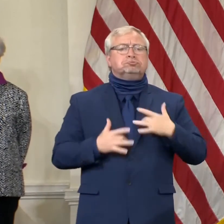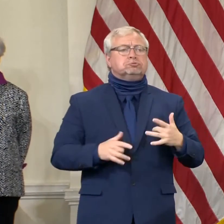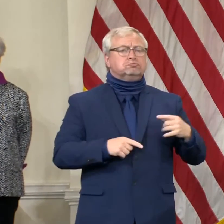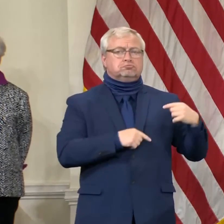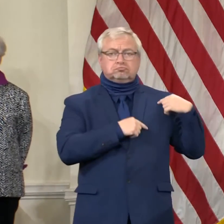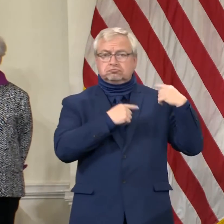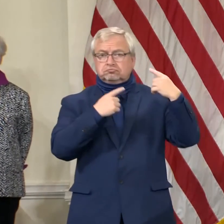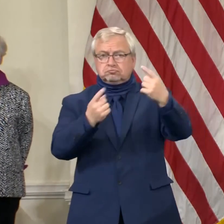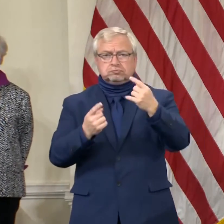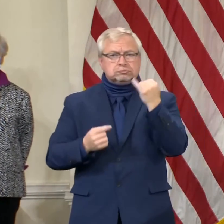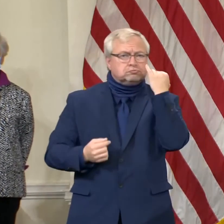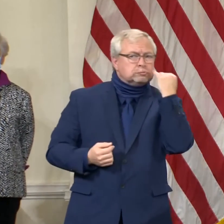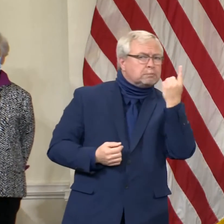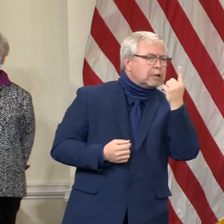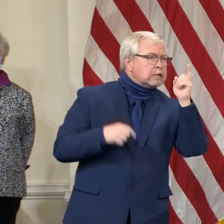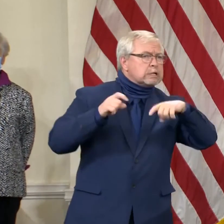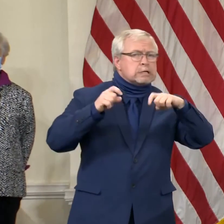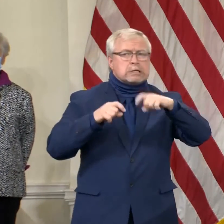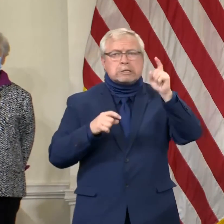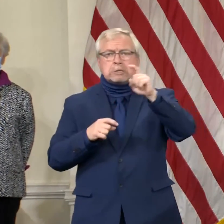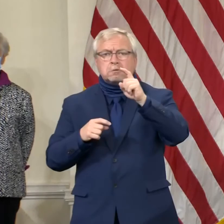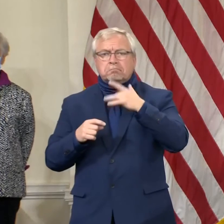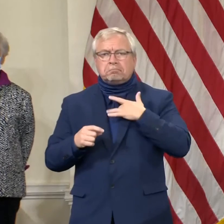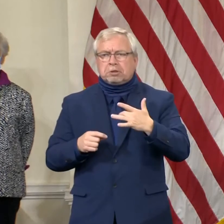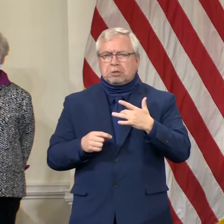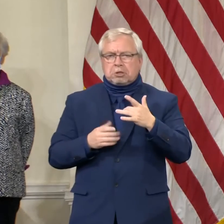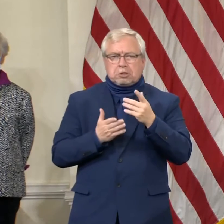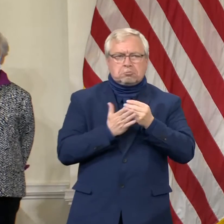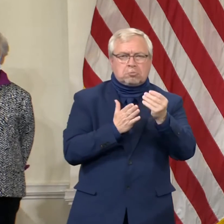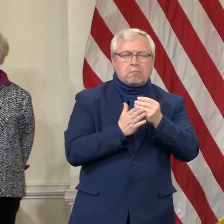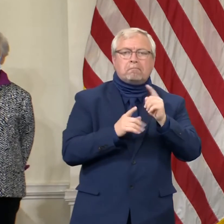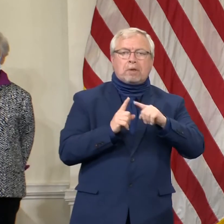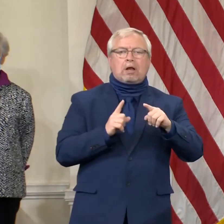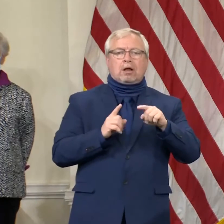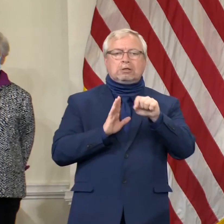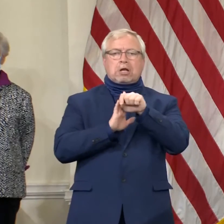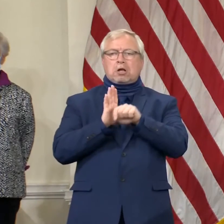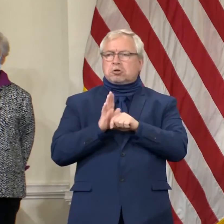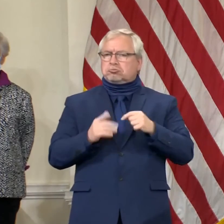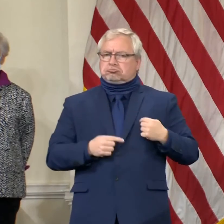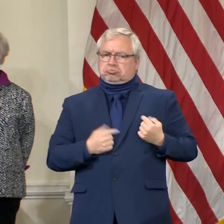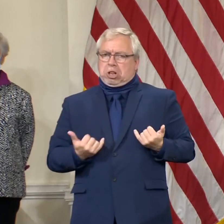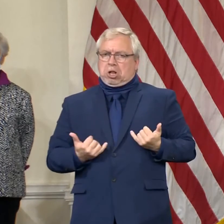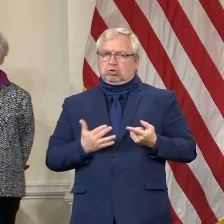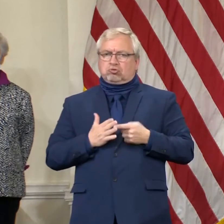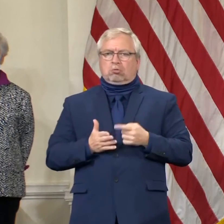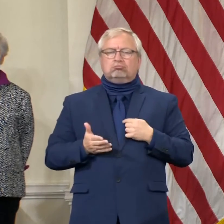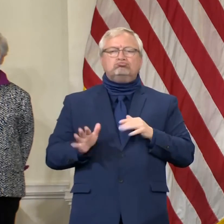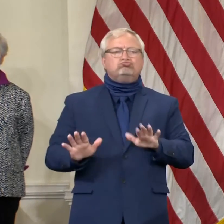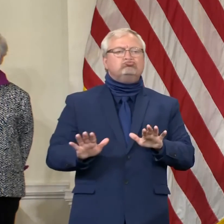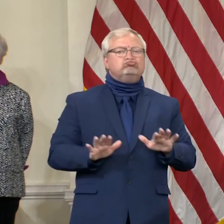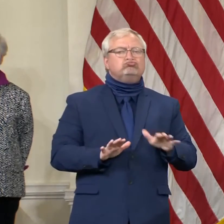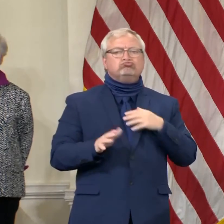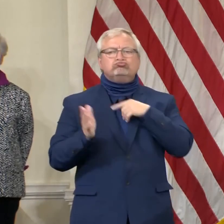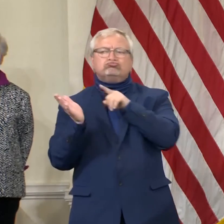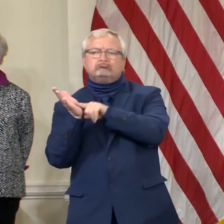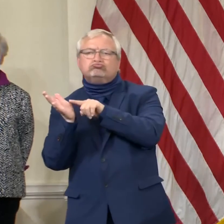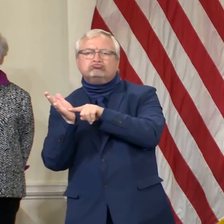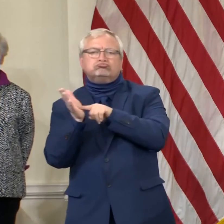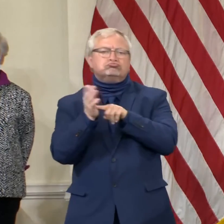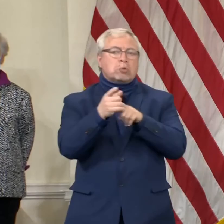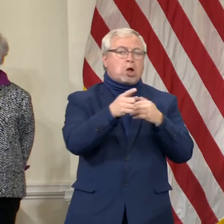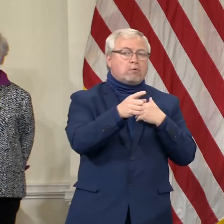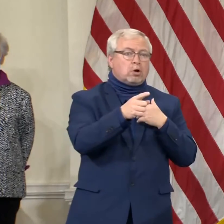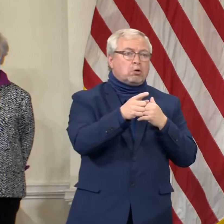needing to immediately buy instantaneously supplies for hospitals that they don't have, that aren't available